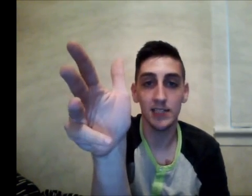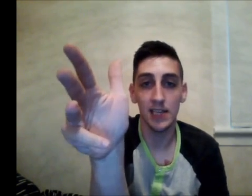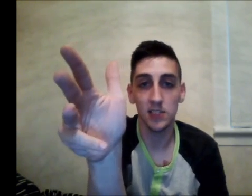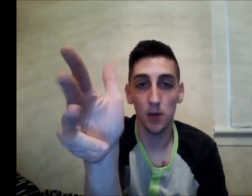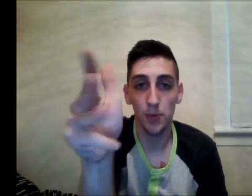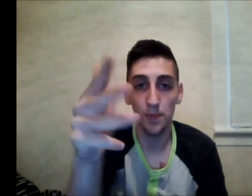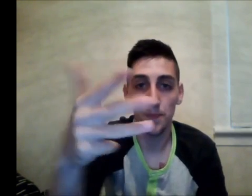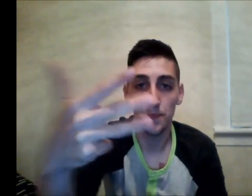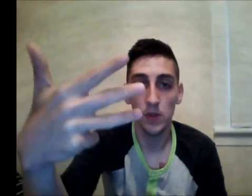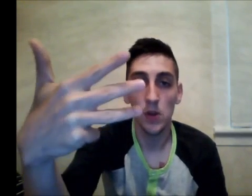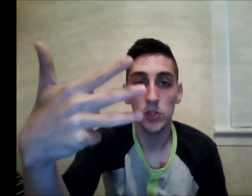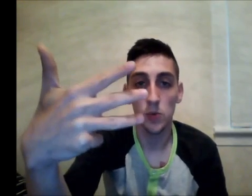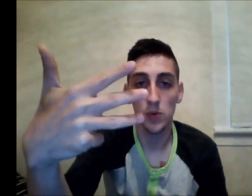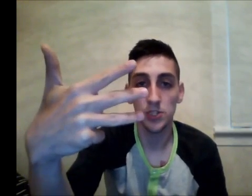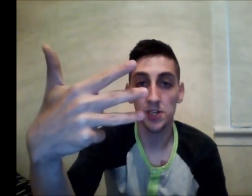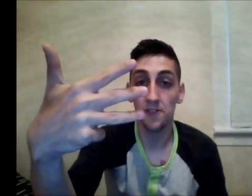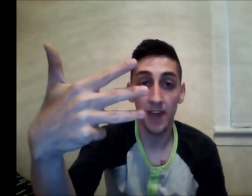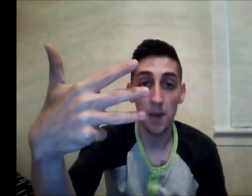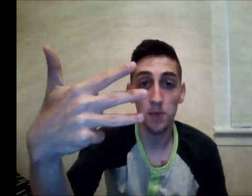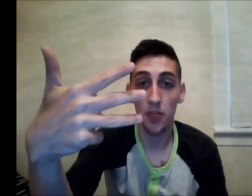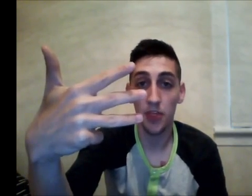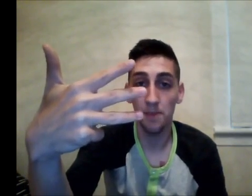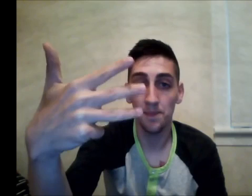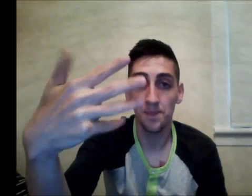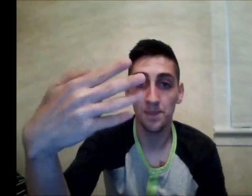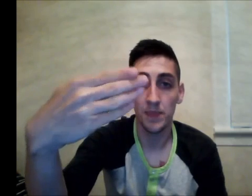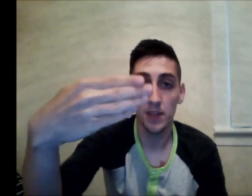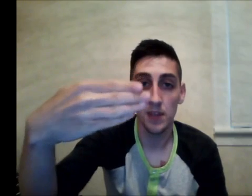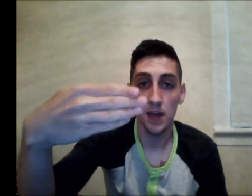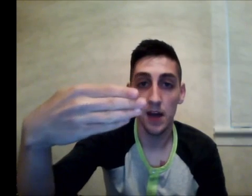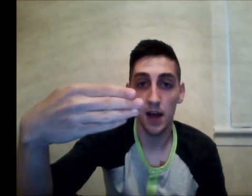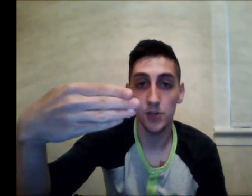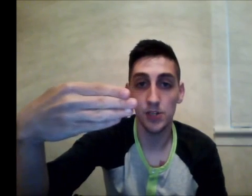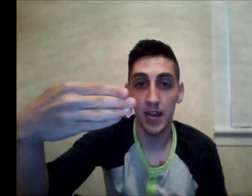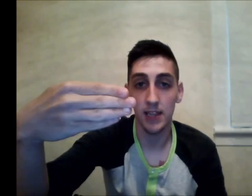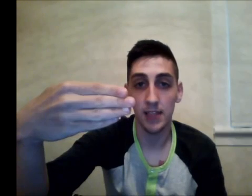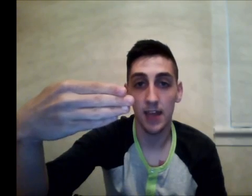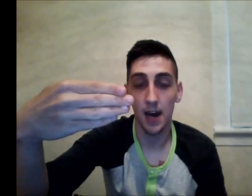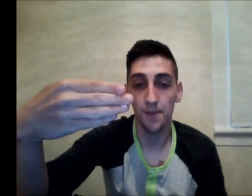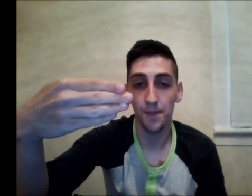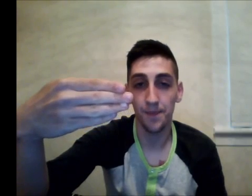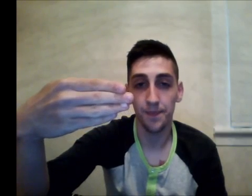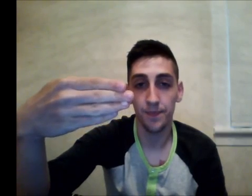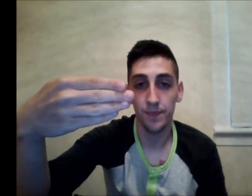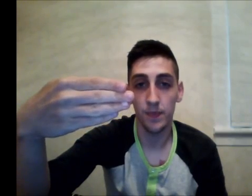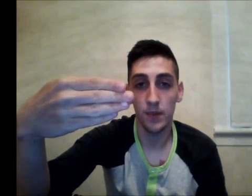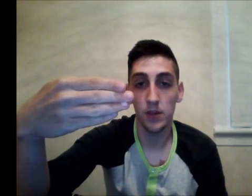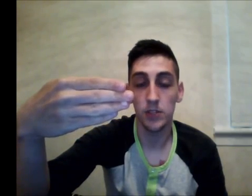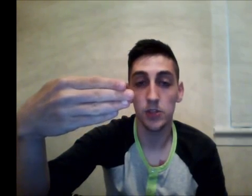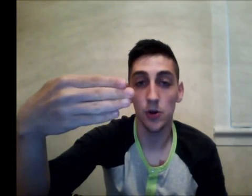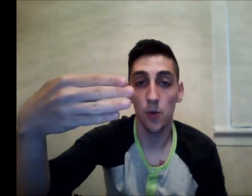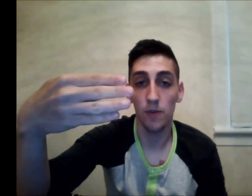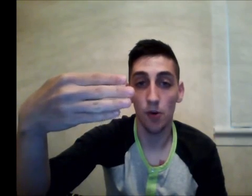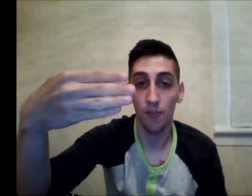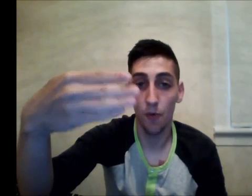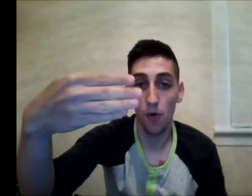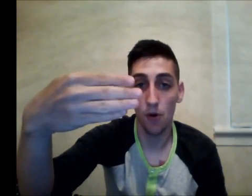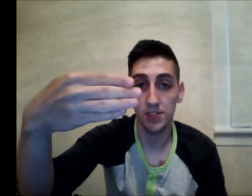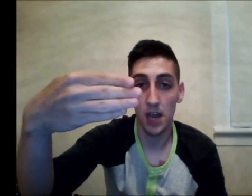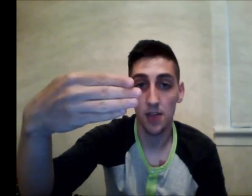sticks up. So we're just going to forget about the thumb and do 9 like that. So we've got 4 altogether